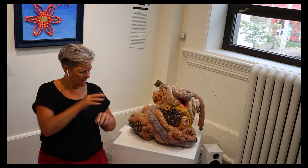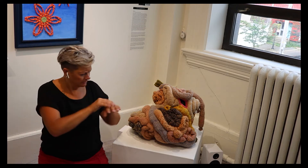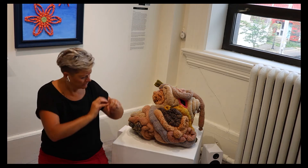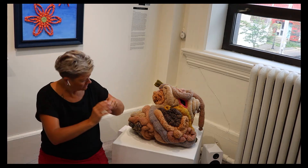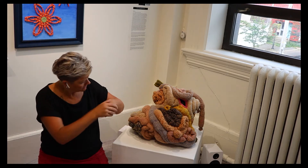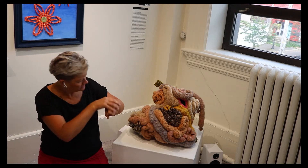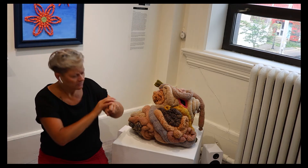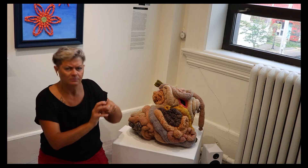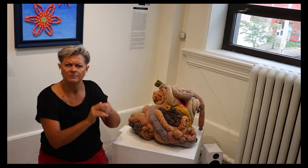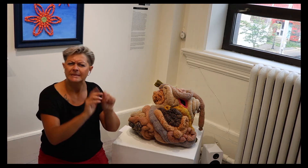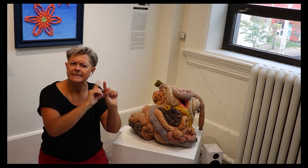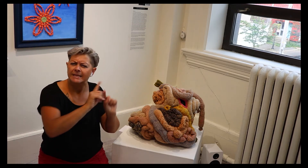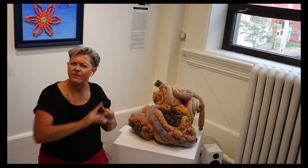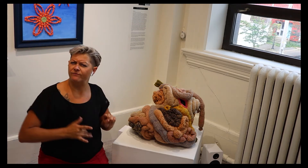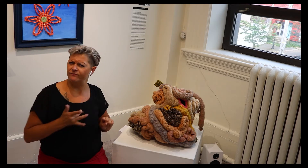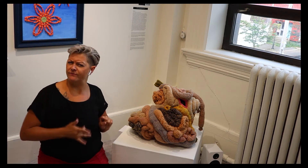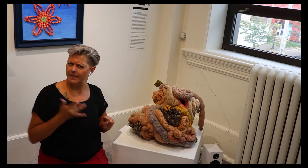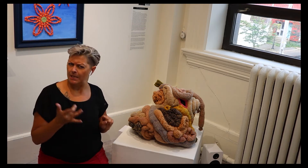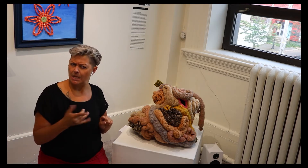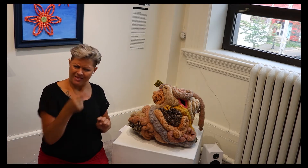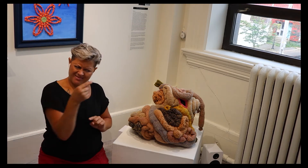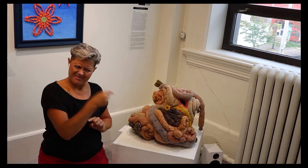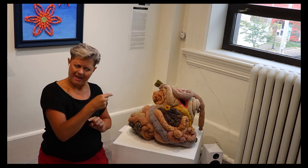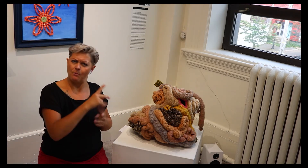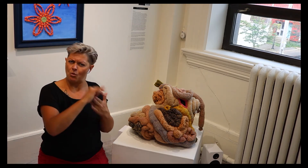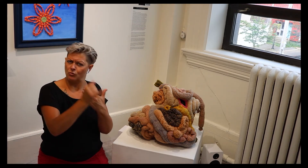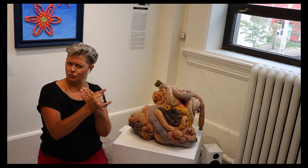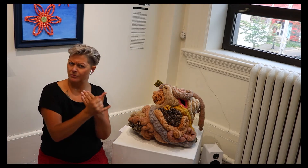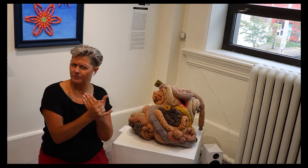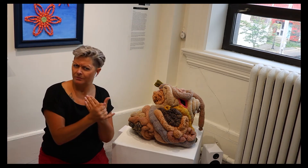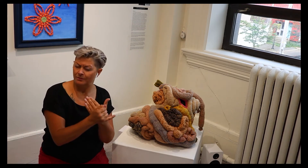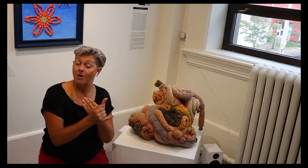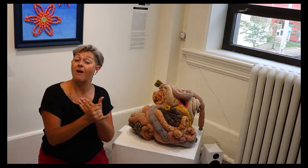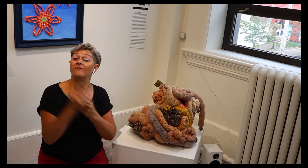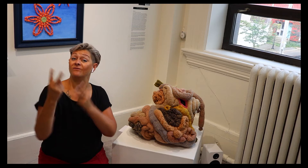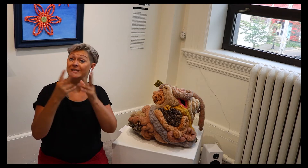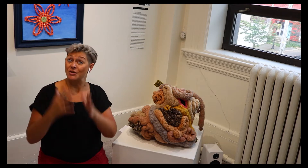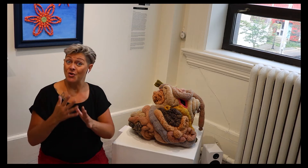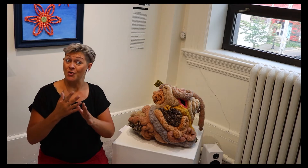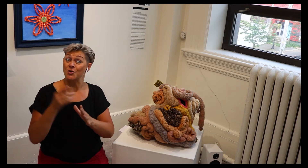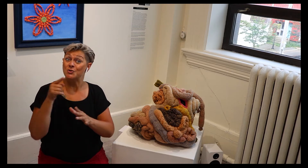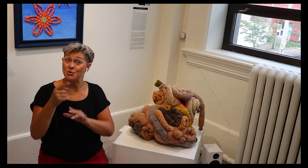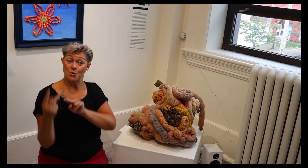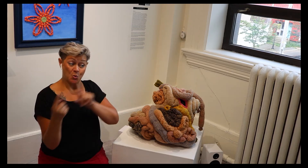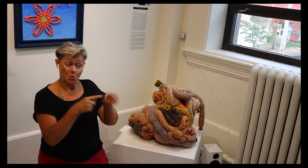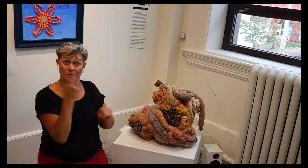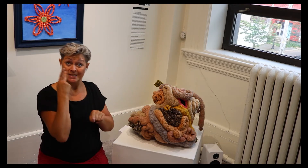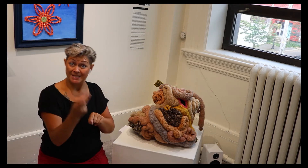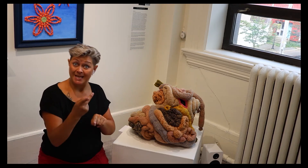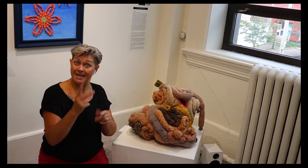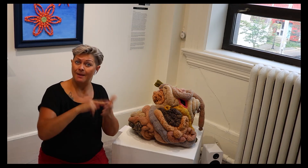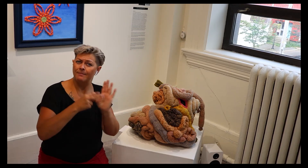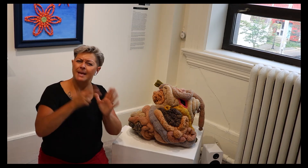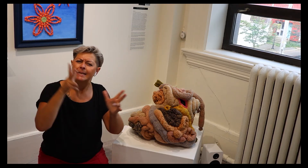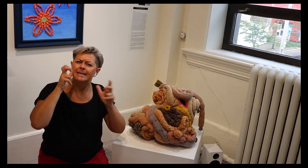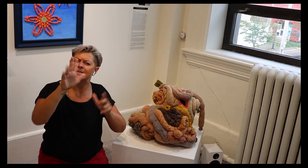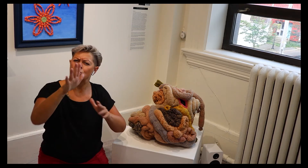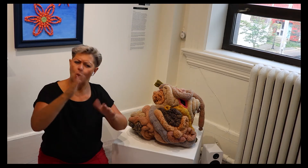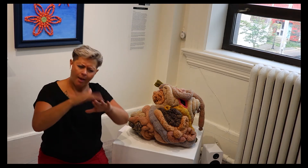and surfaces of the project, and inviting the visitor to listen to the sound of their own hands, body, breath,